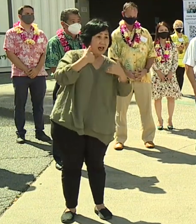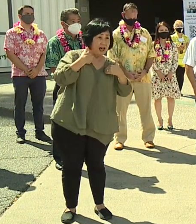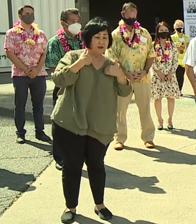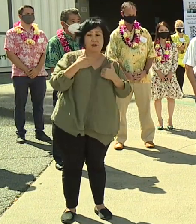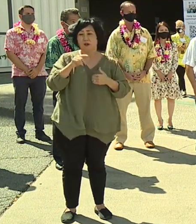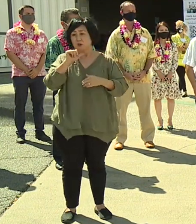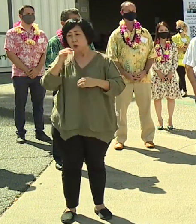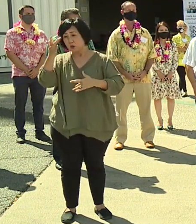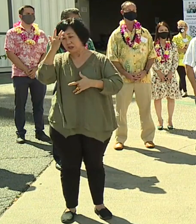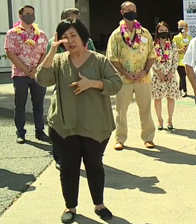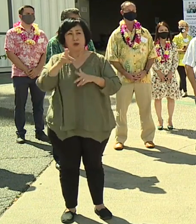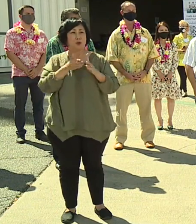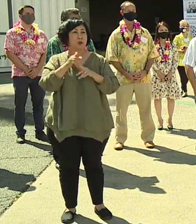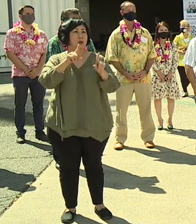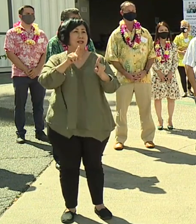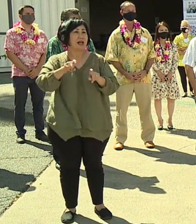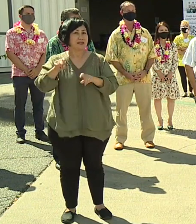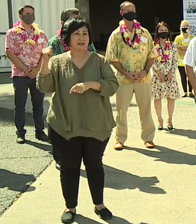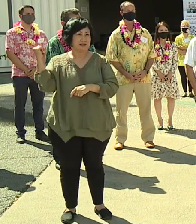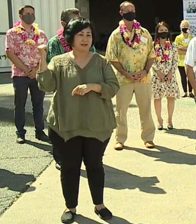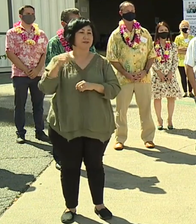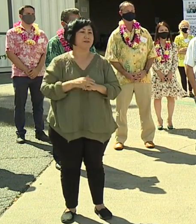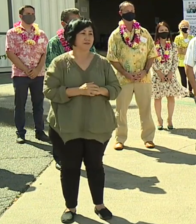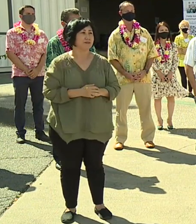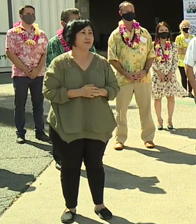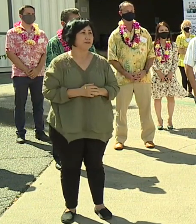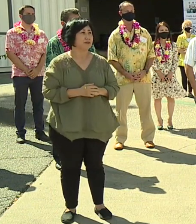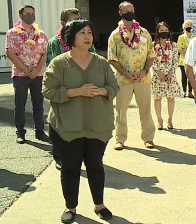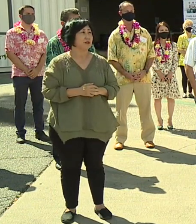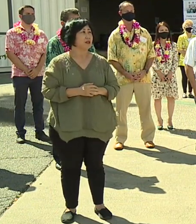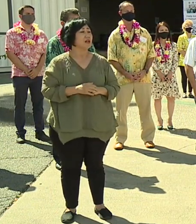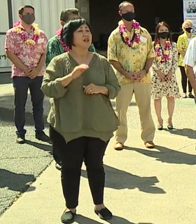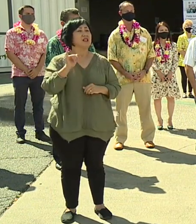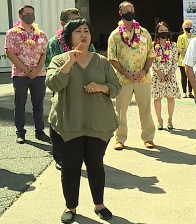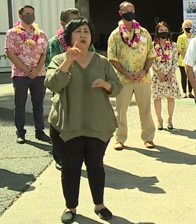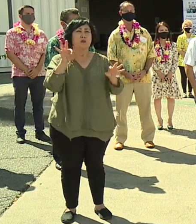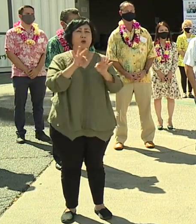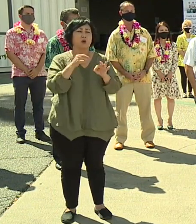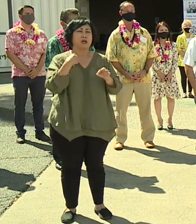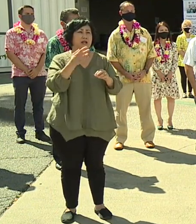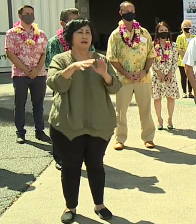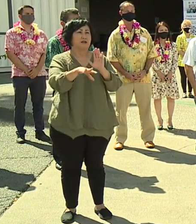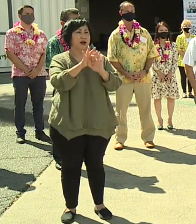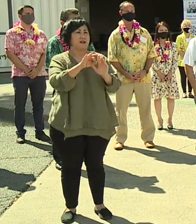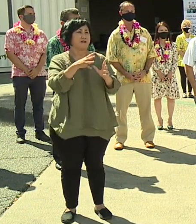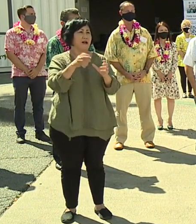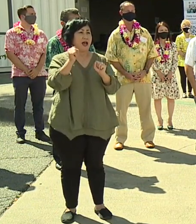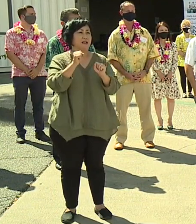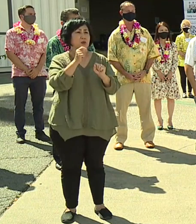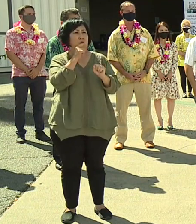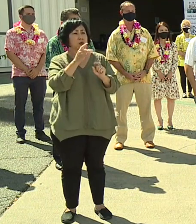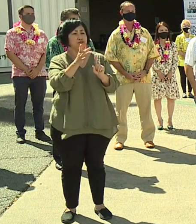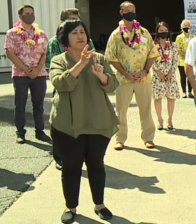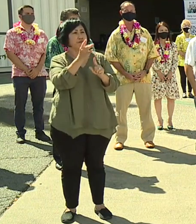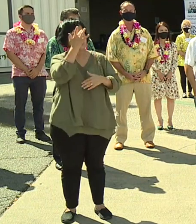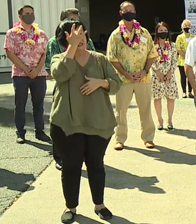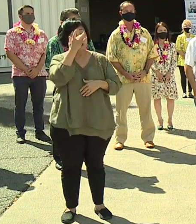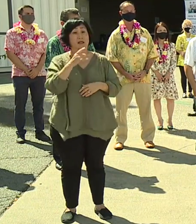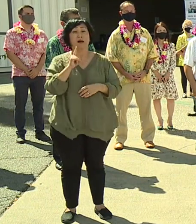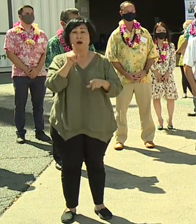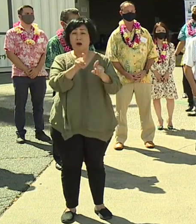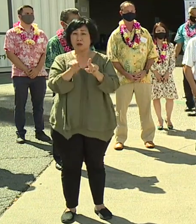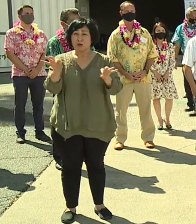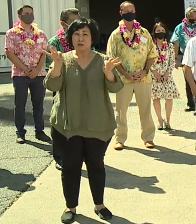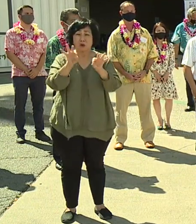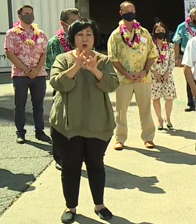community that might be infected by the coronavirus is so important. And it's really important that we are able